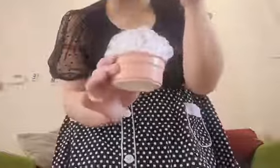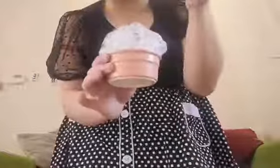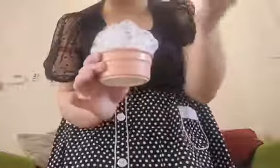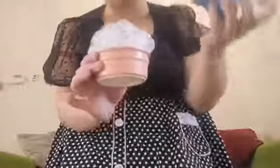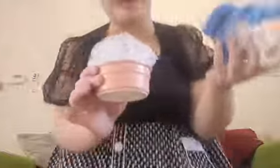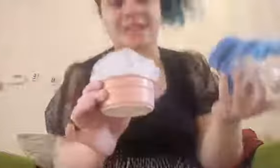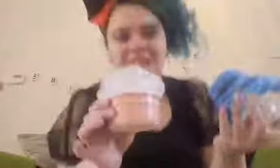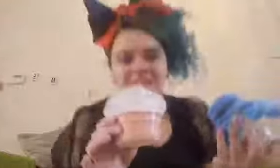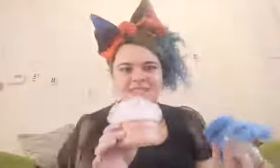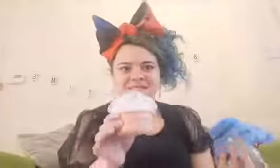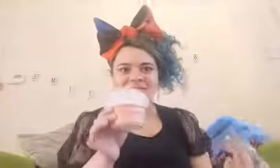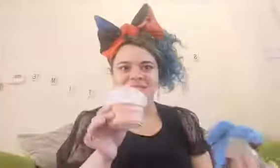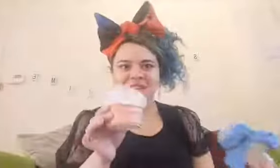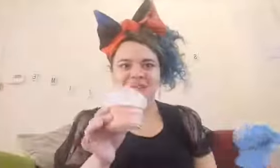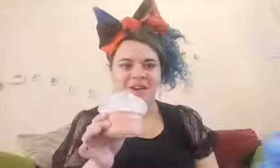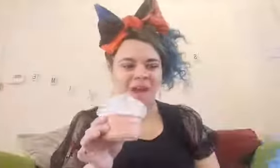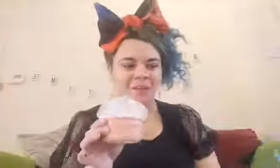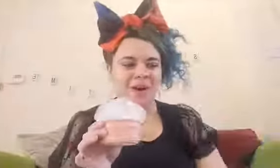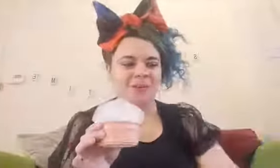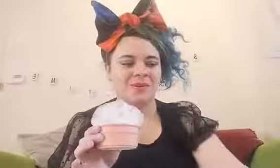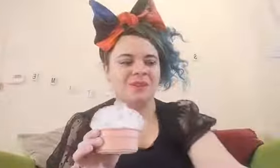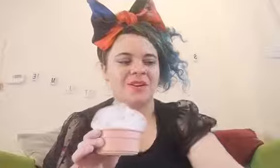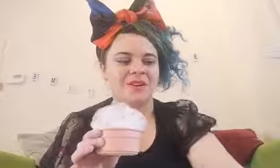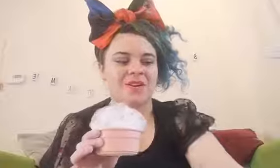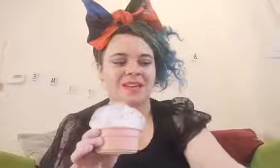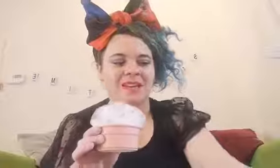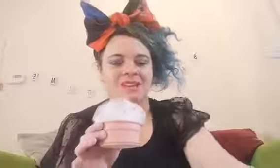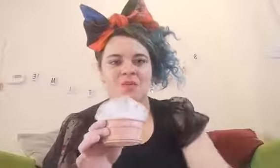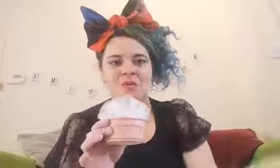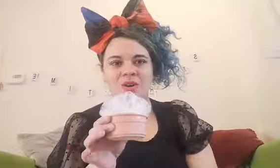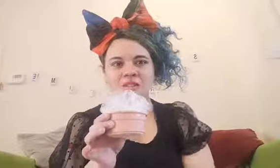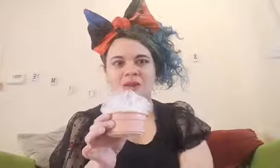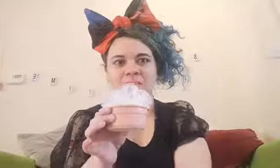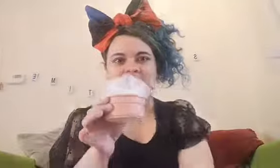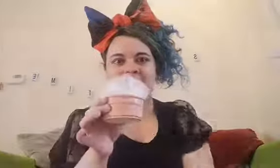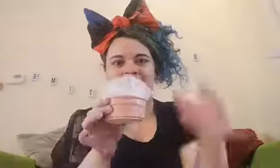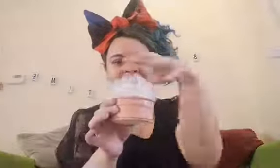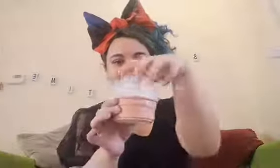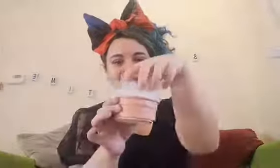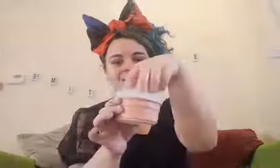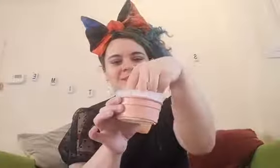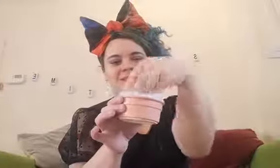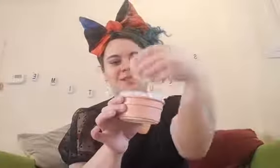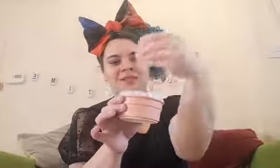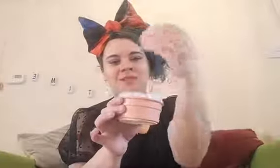Oh my goodness, those are my bubbles ready to wash my hands. Oh.